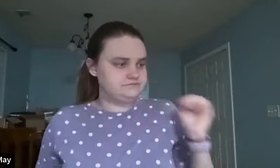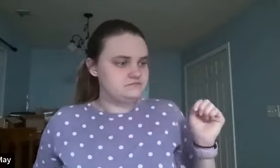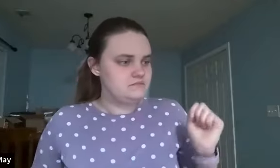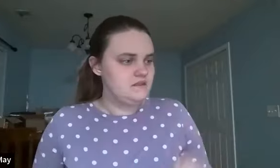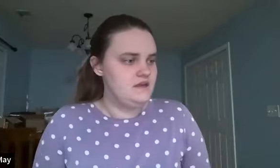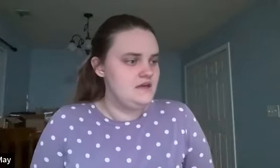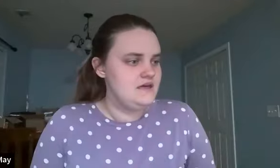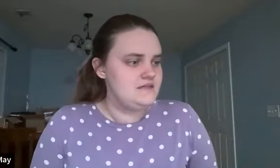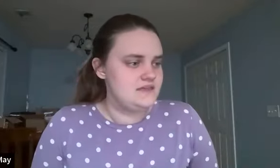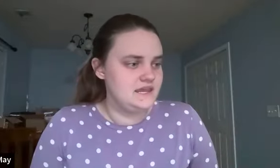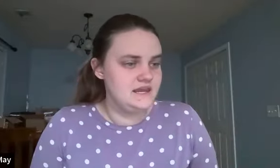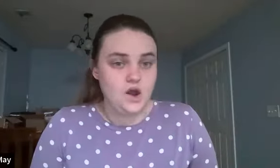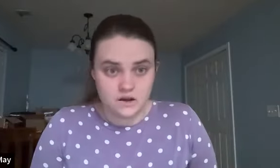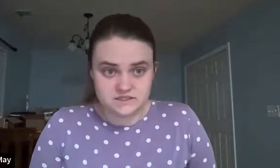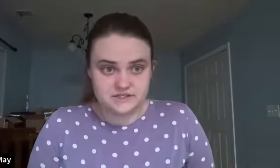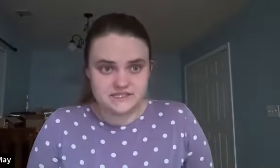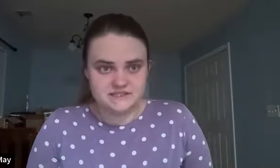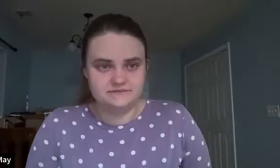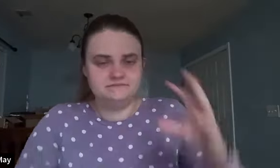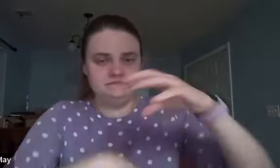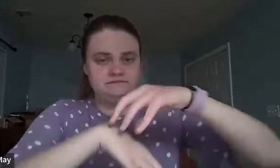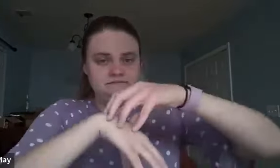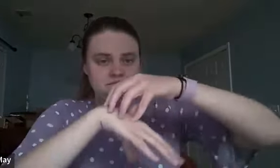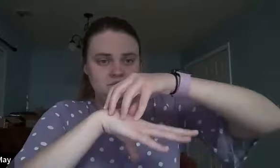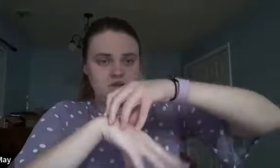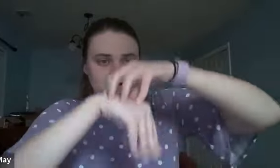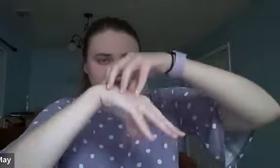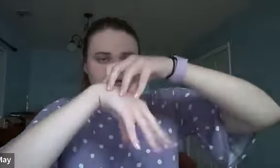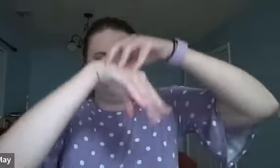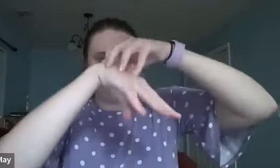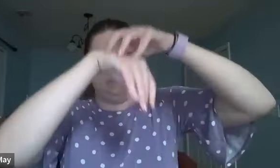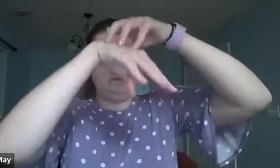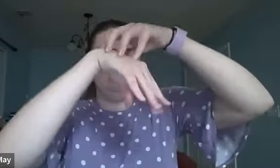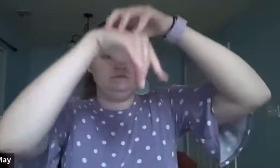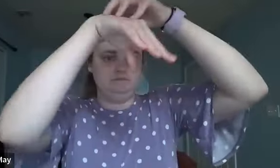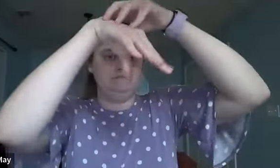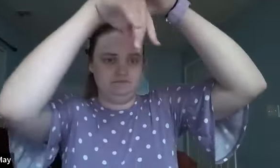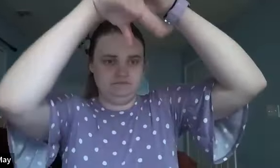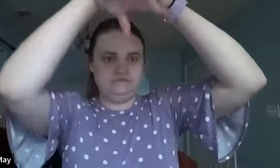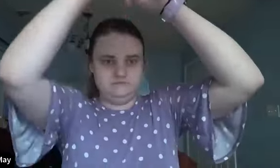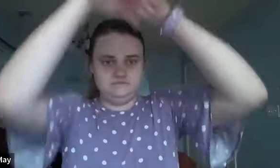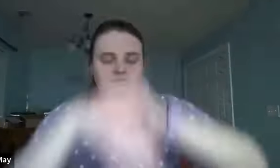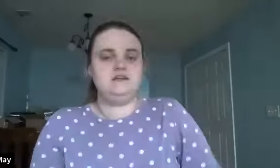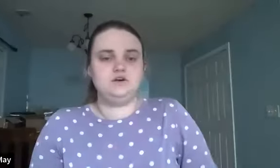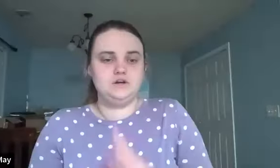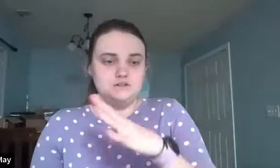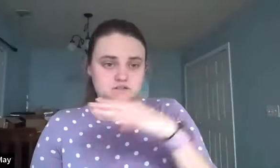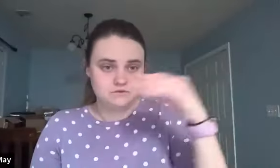Then octopus. Octopus. and our